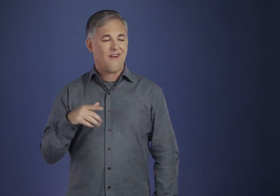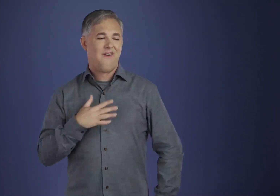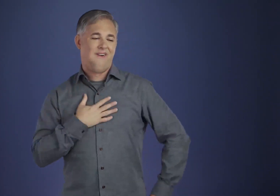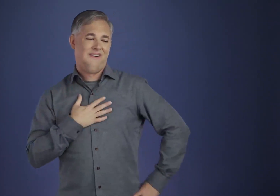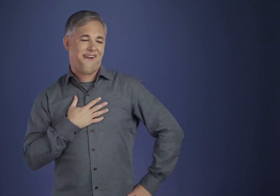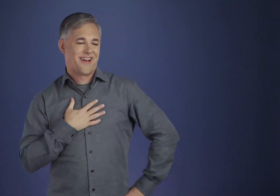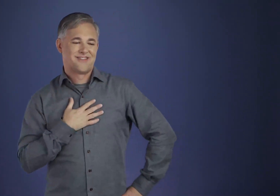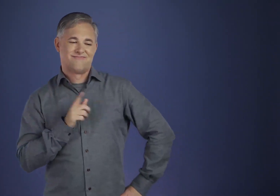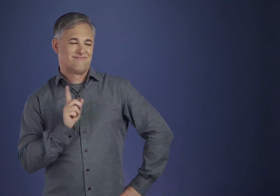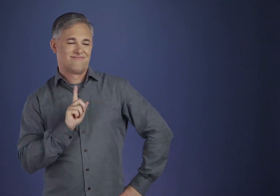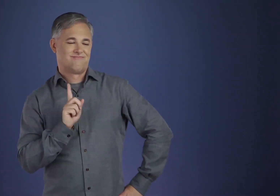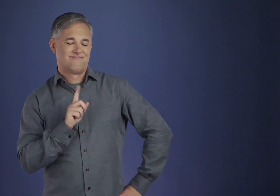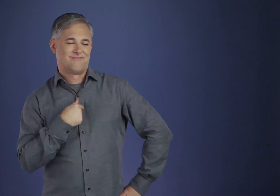other ideas.